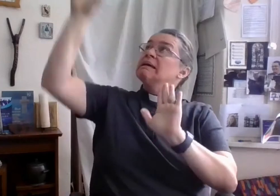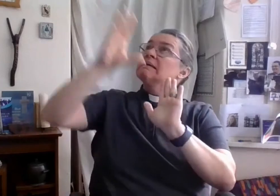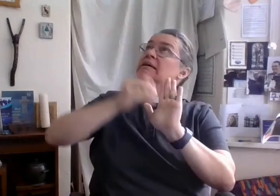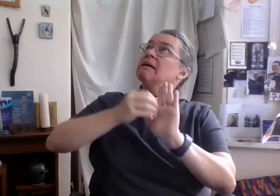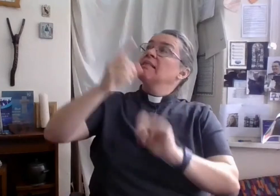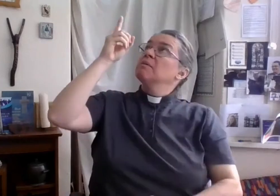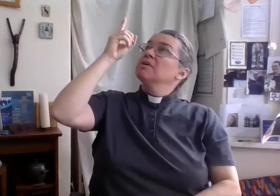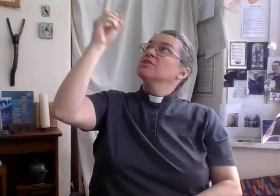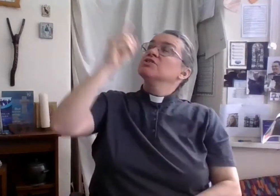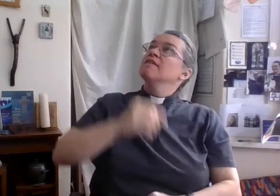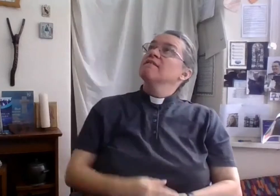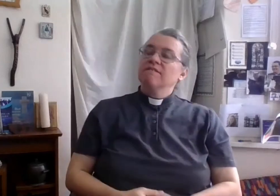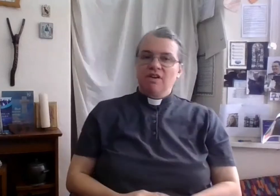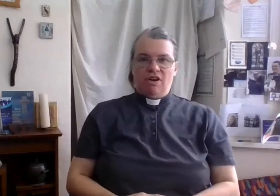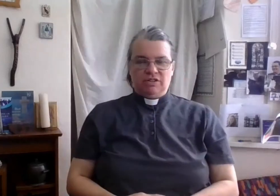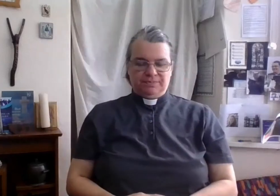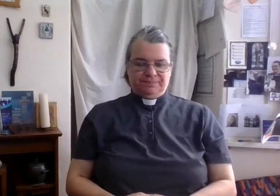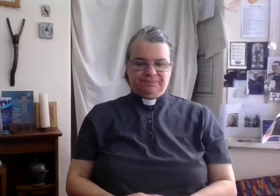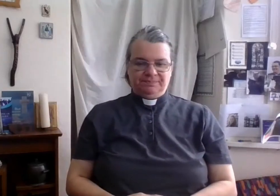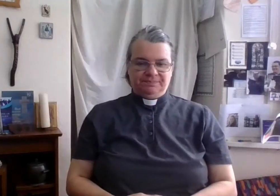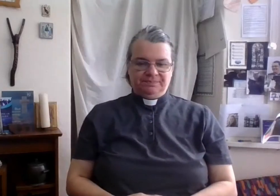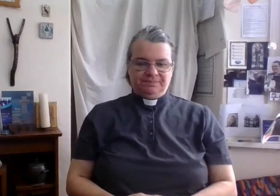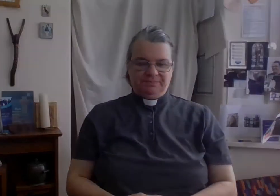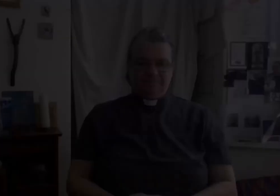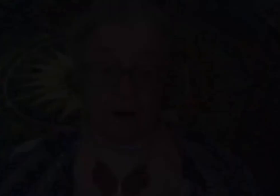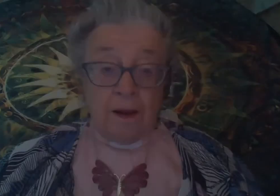made in the image of God.